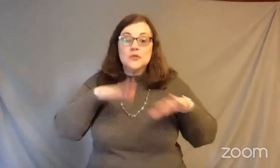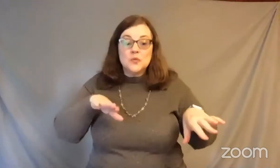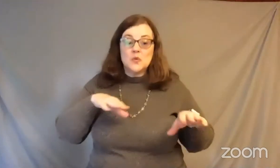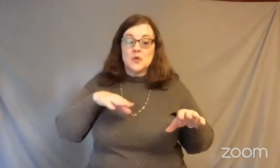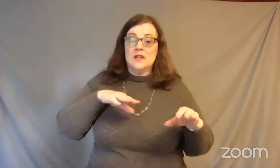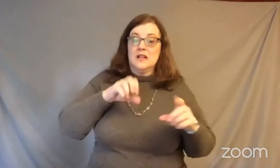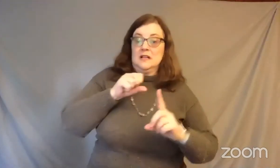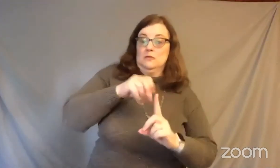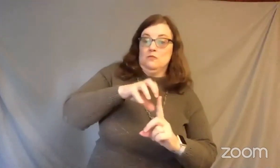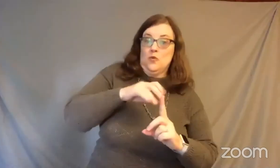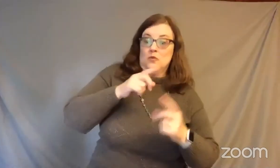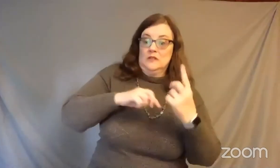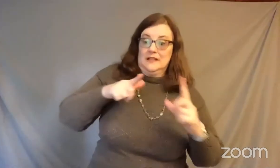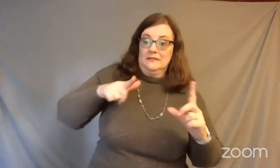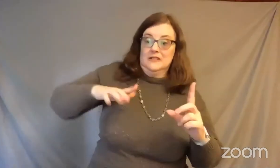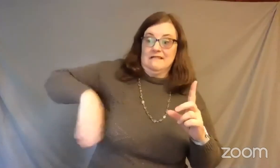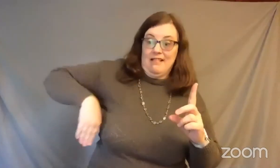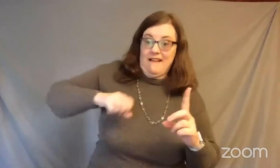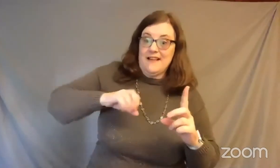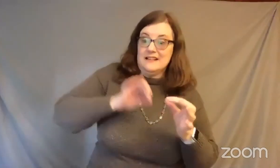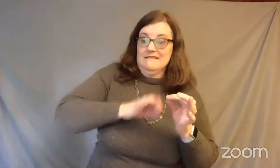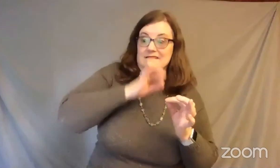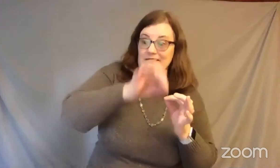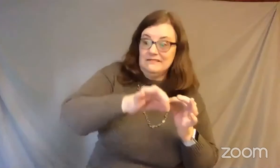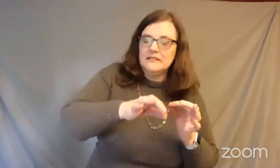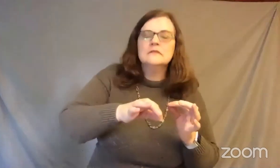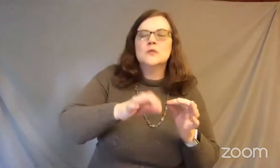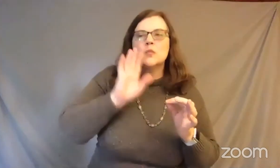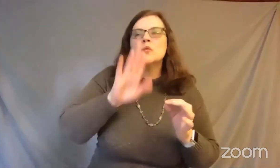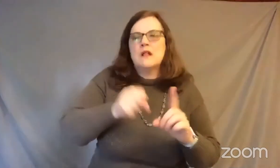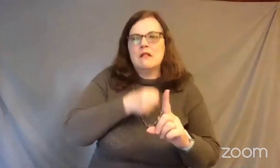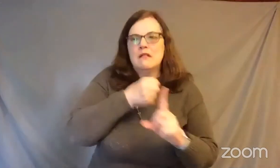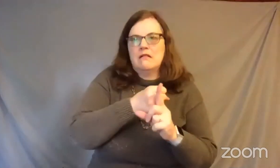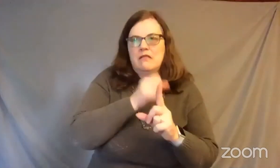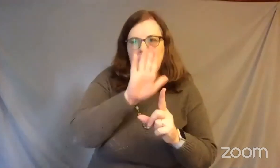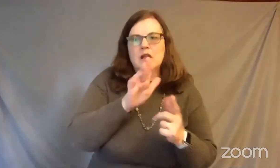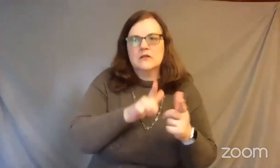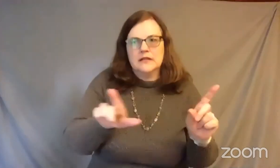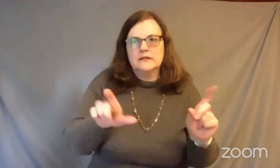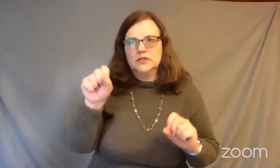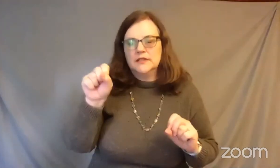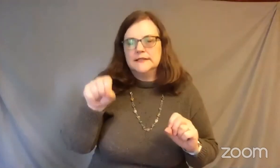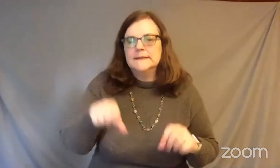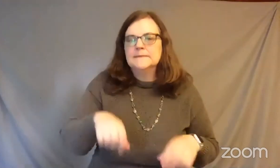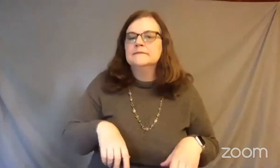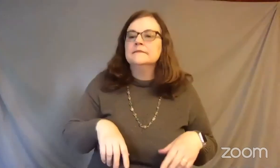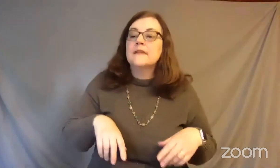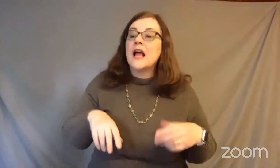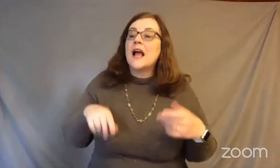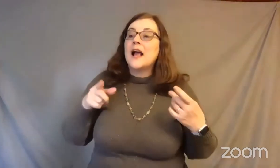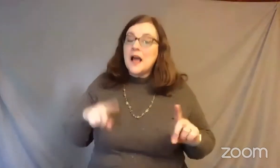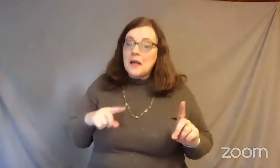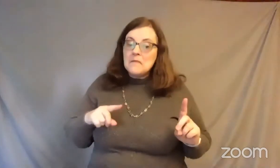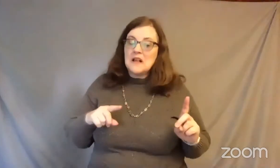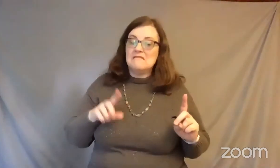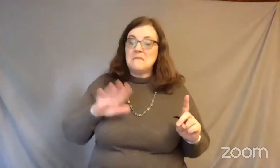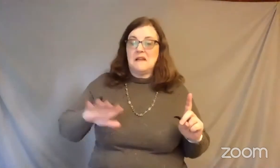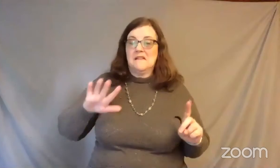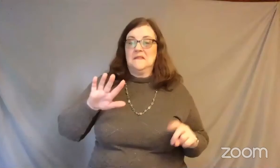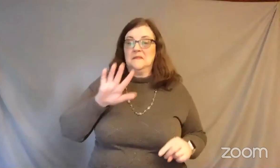A variety of researchers have found that later exposure of a